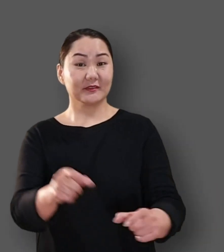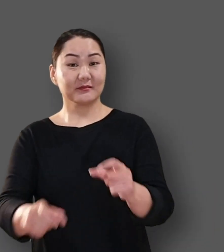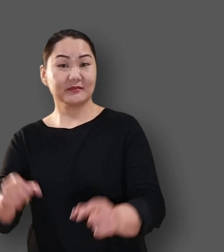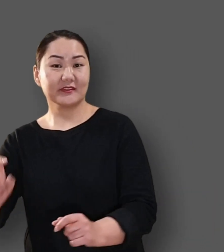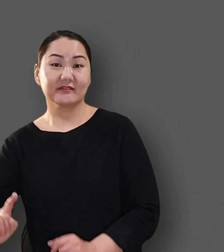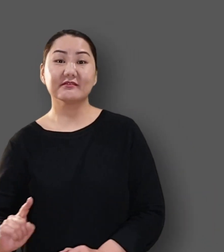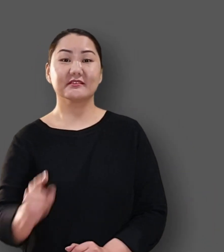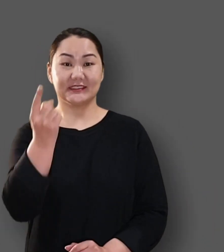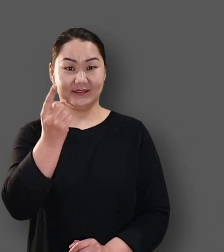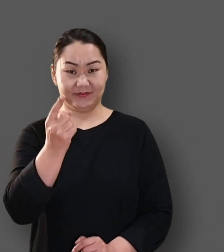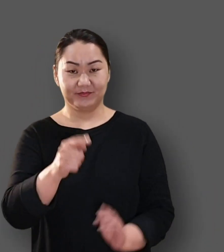People First Principles.